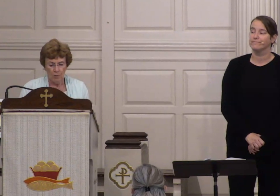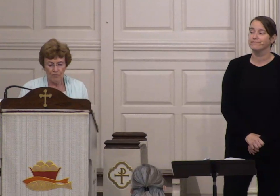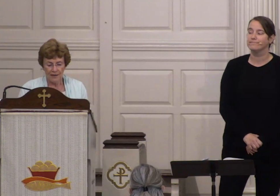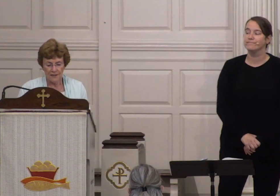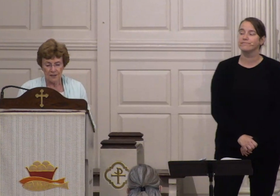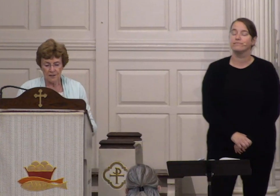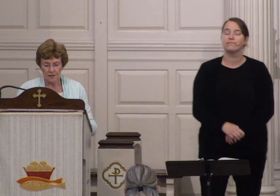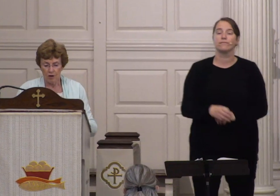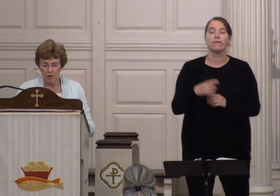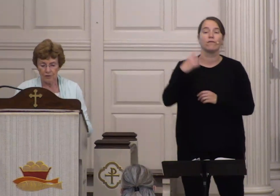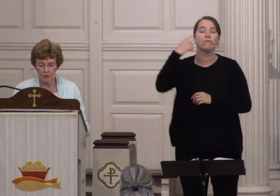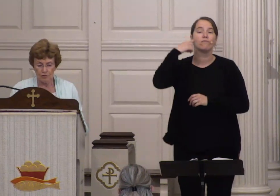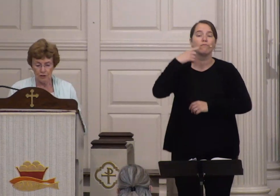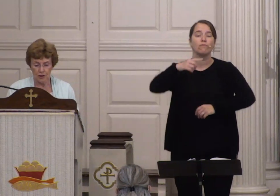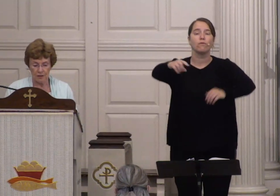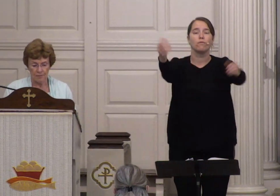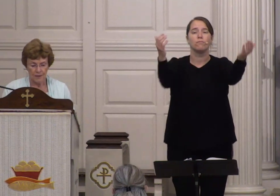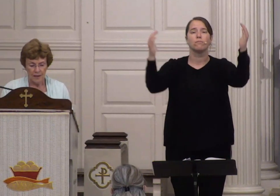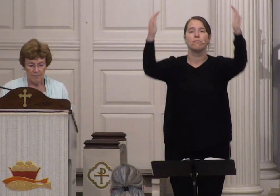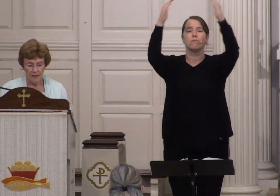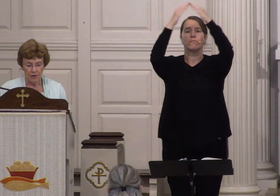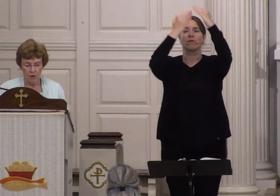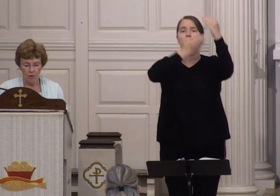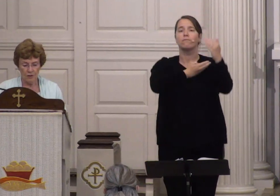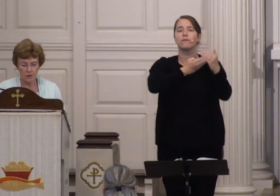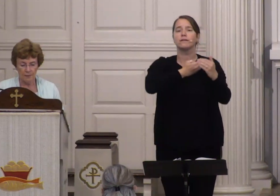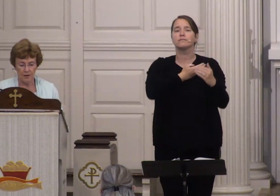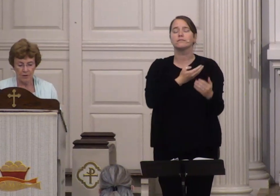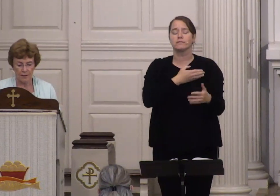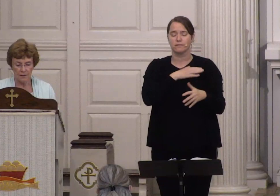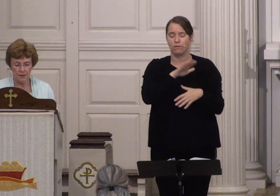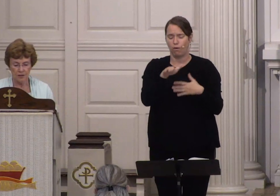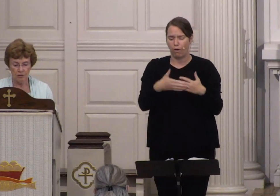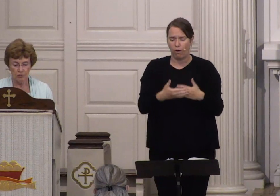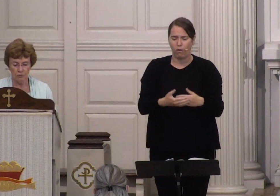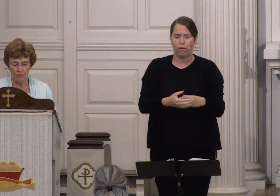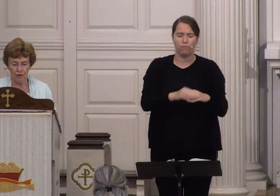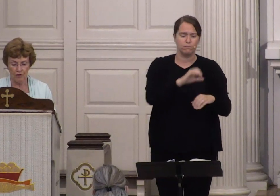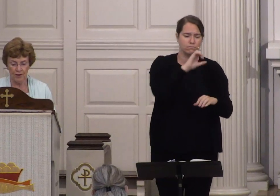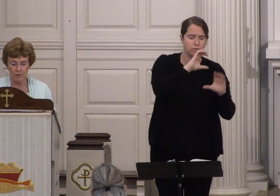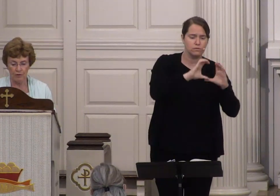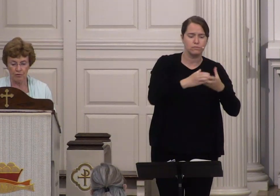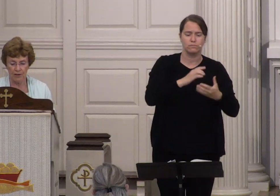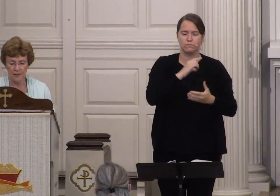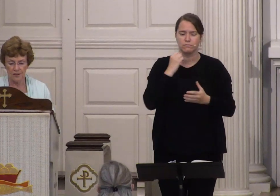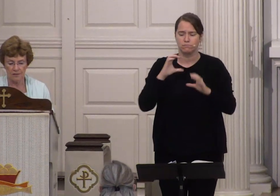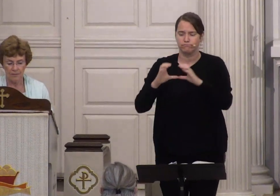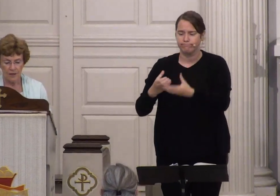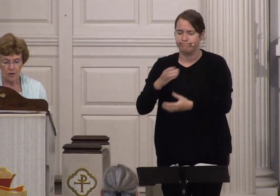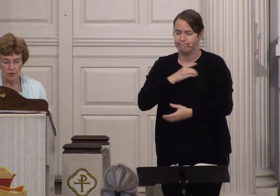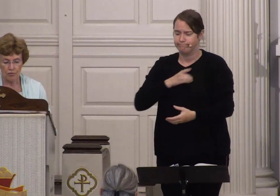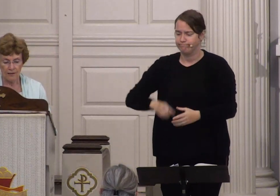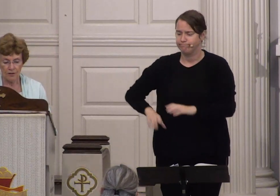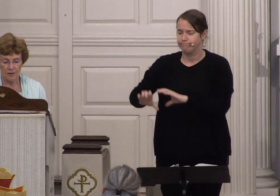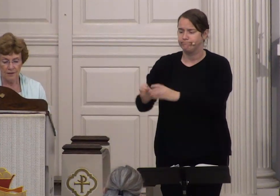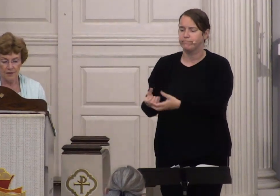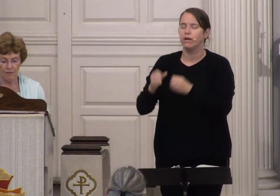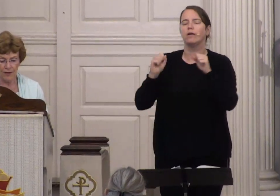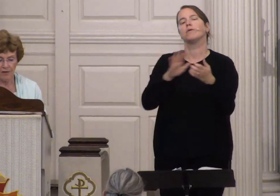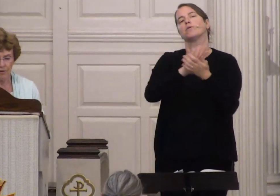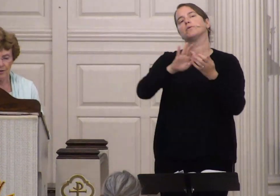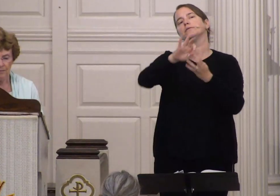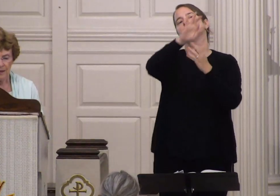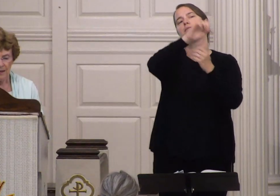For Pope Francis and all the clergy, may the Holy Spirit continue to fill them with grace, strengthen